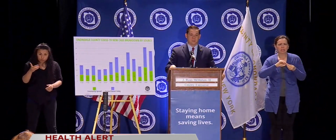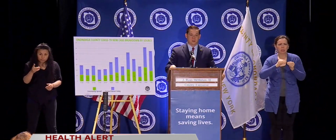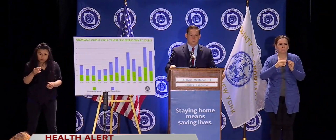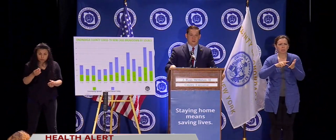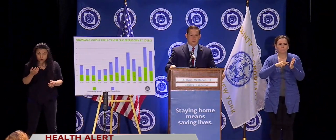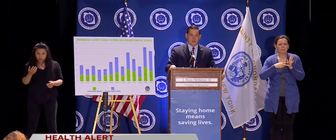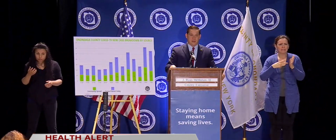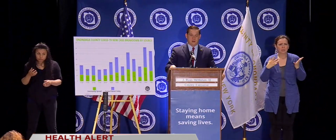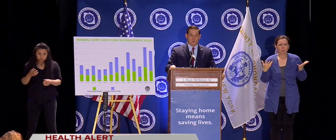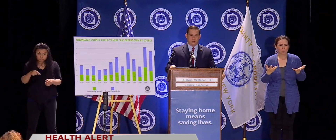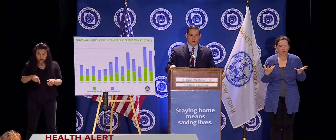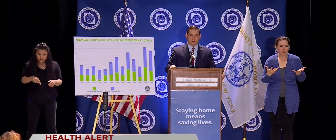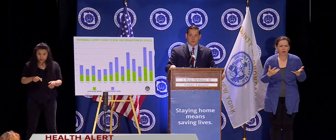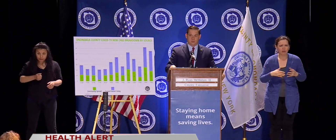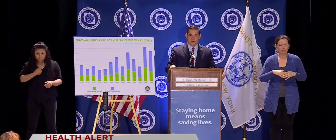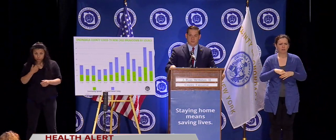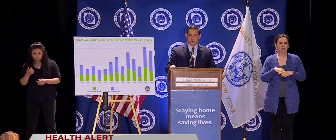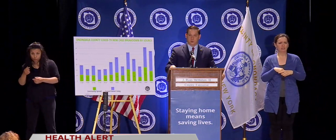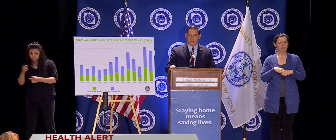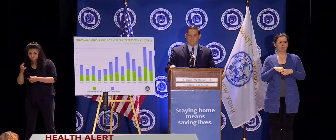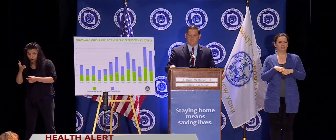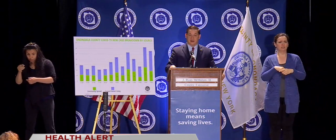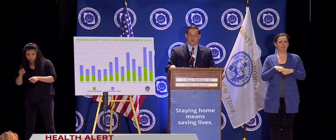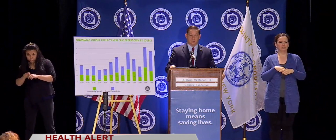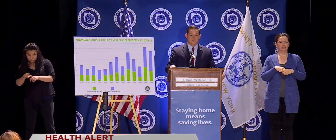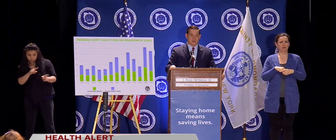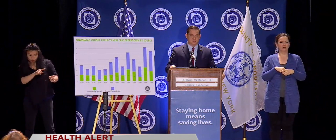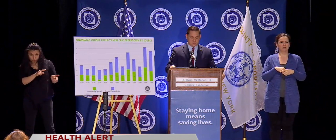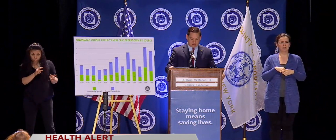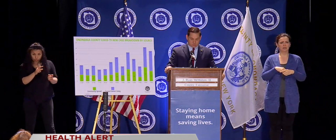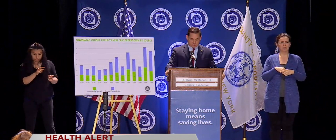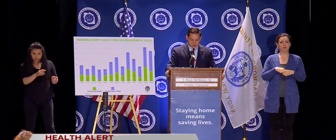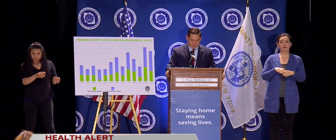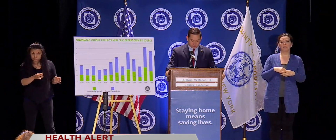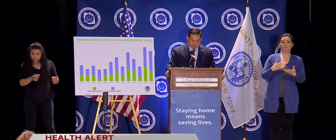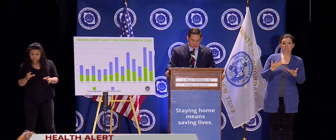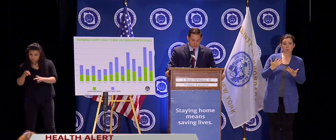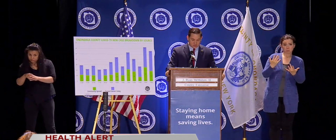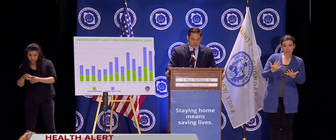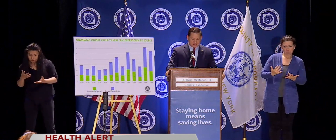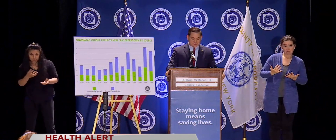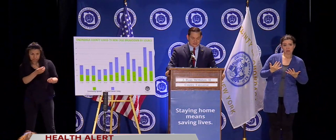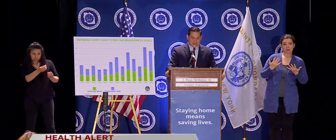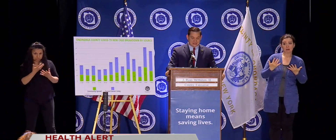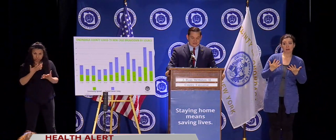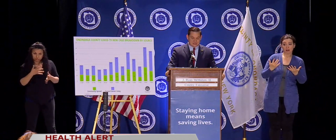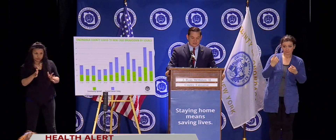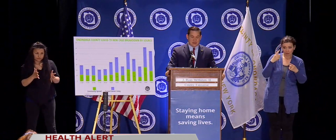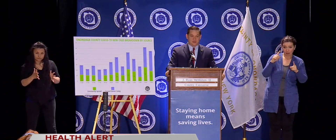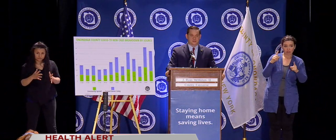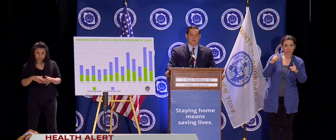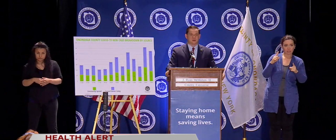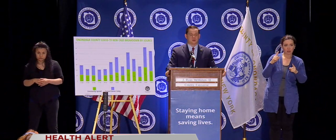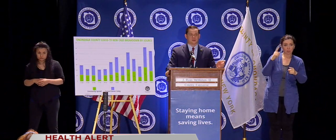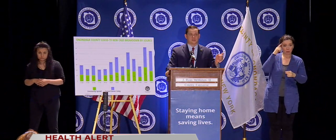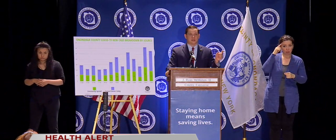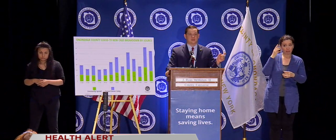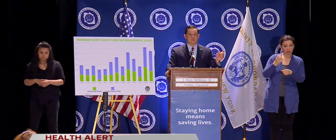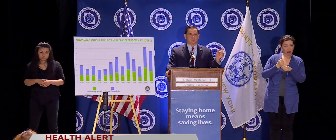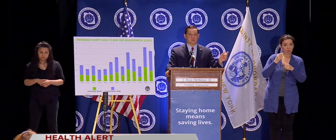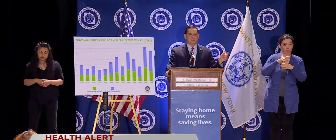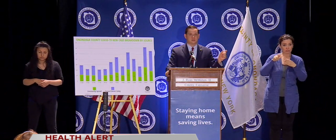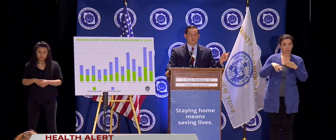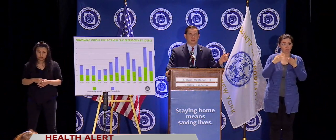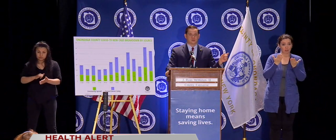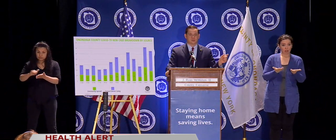date. And we are under the impression, we're waiting on final clarification now, but it's our belief that the 19 deaths that New York State